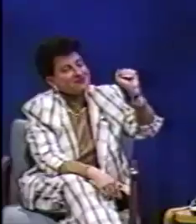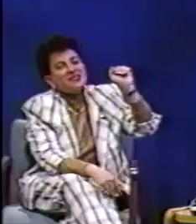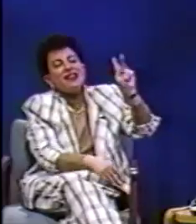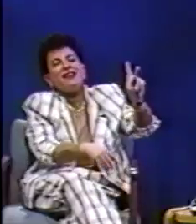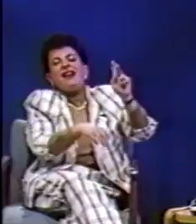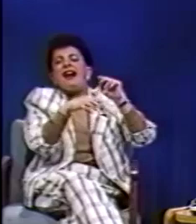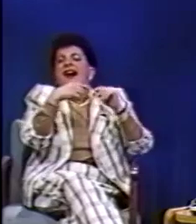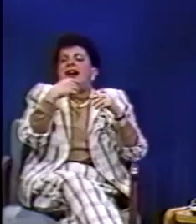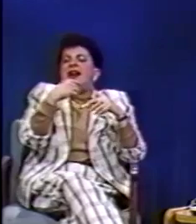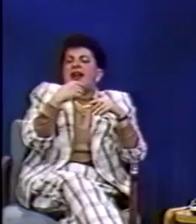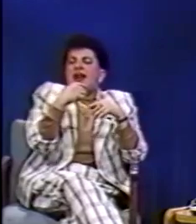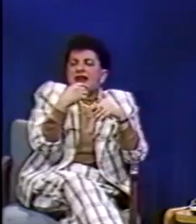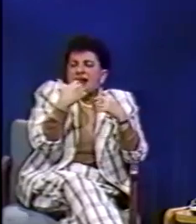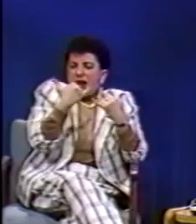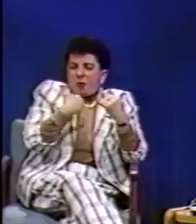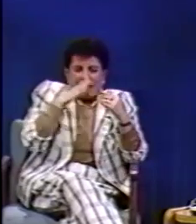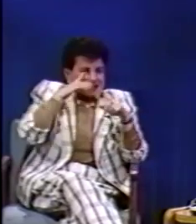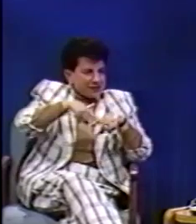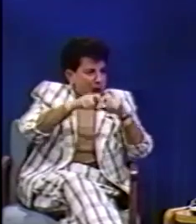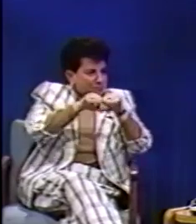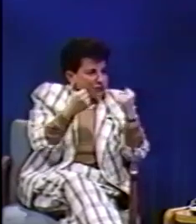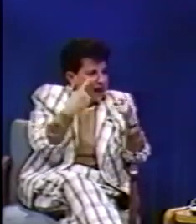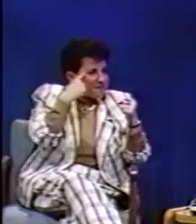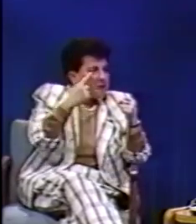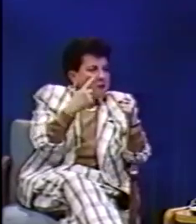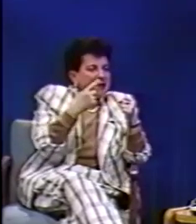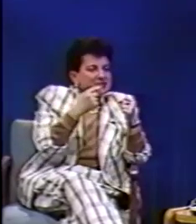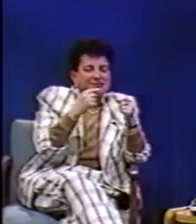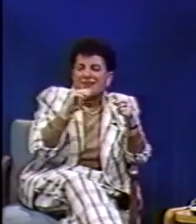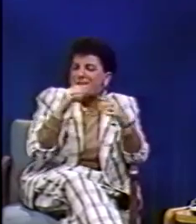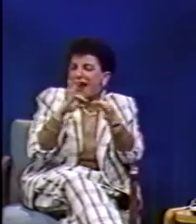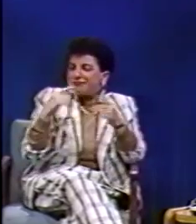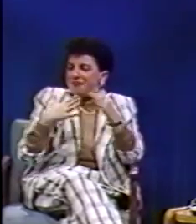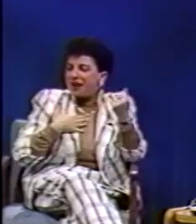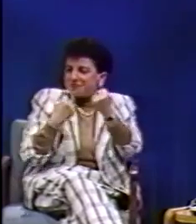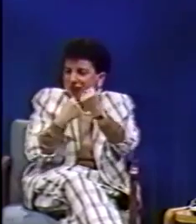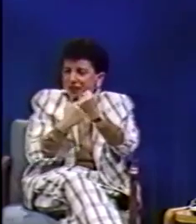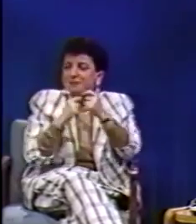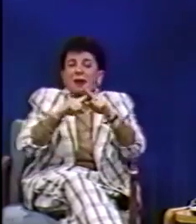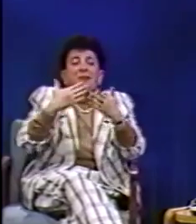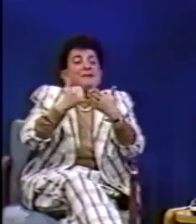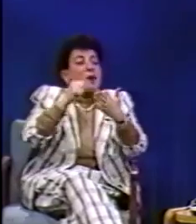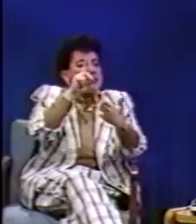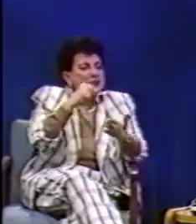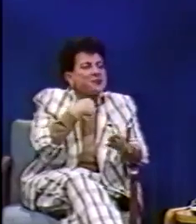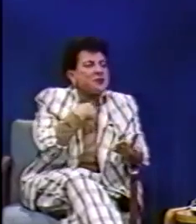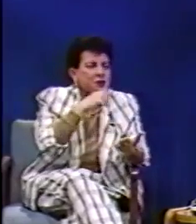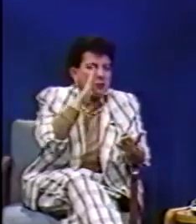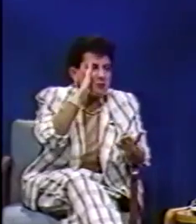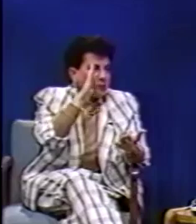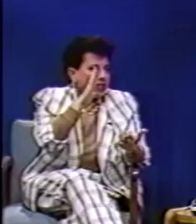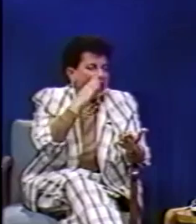states. That'll be great. Thank you very much. We need to take a break now for a message from our sponsor,